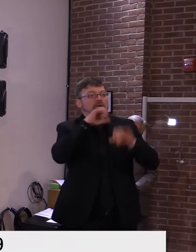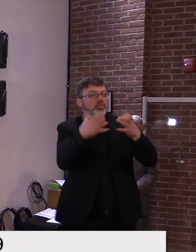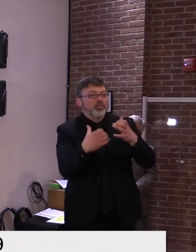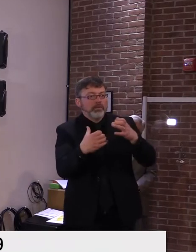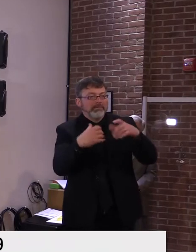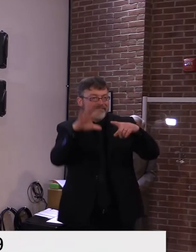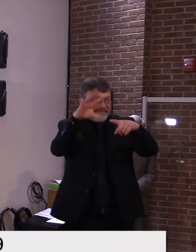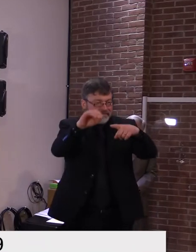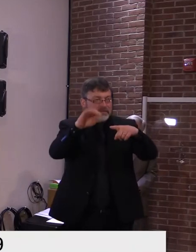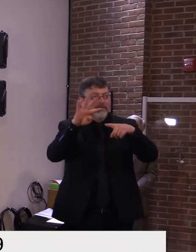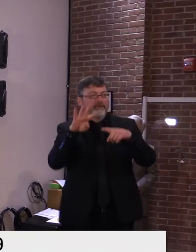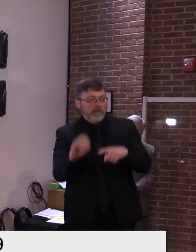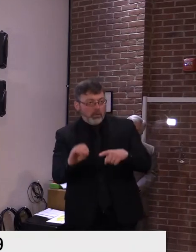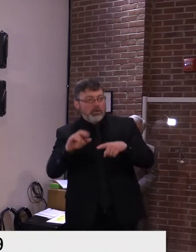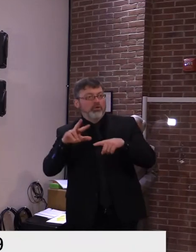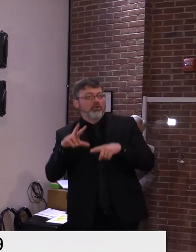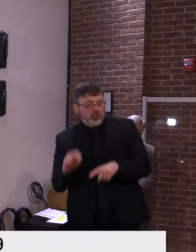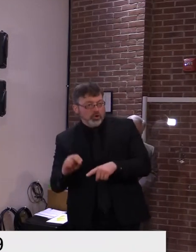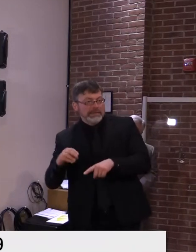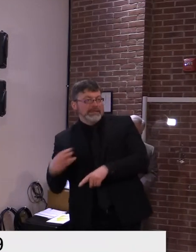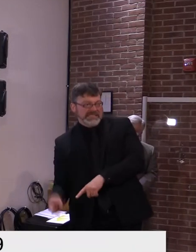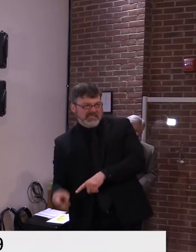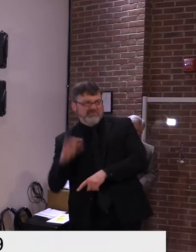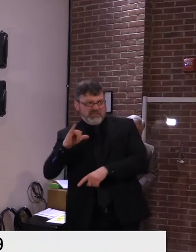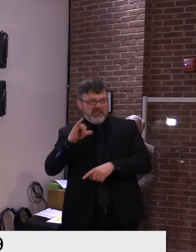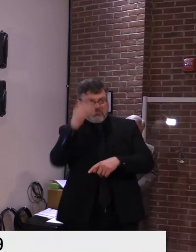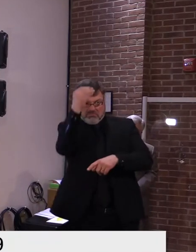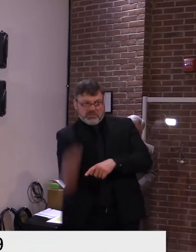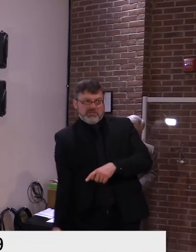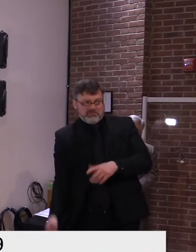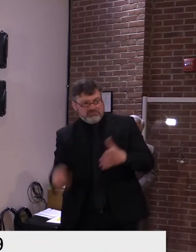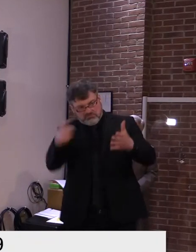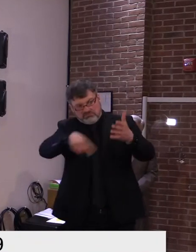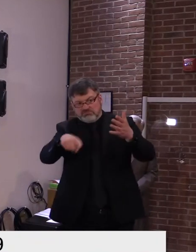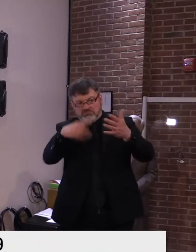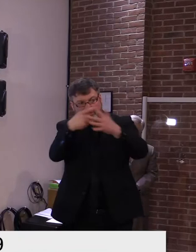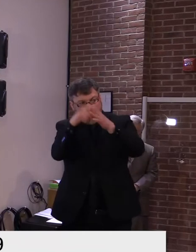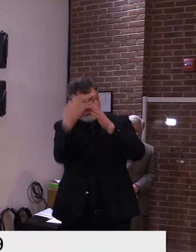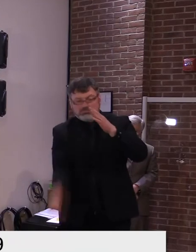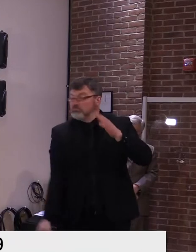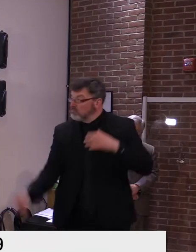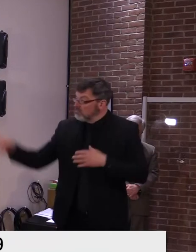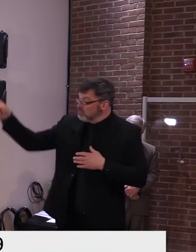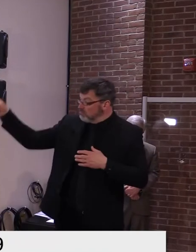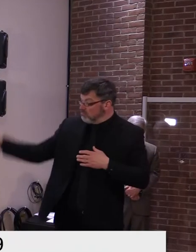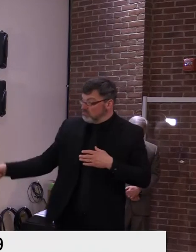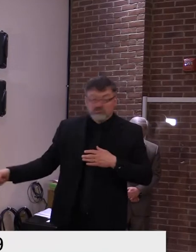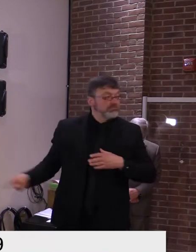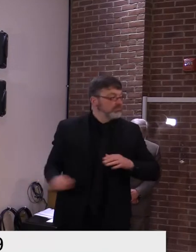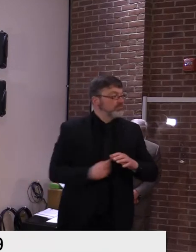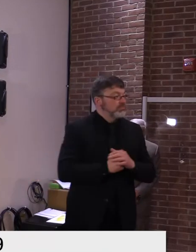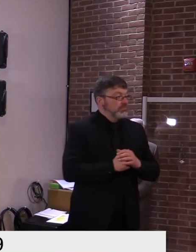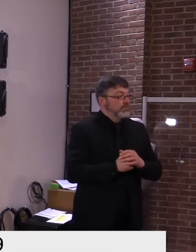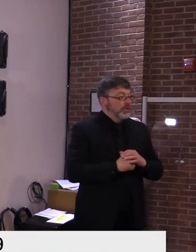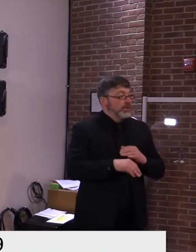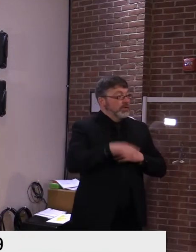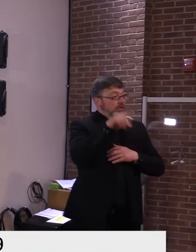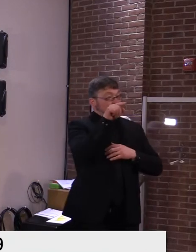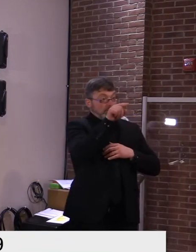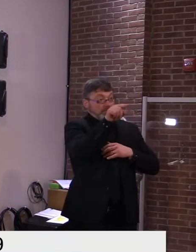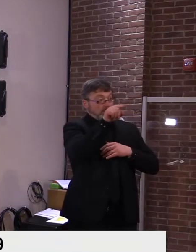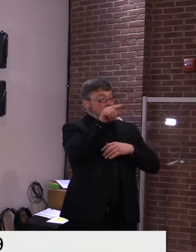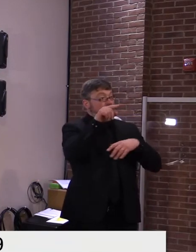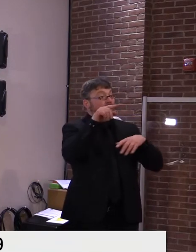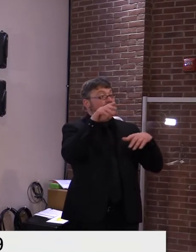stands. However, we know there are certain public health reasons why one vaccine may be better for certain people than others.